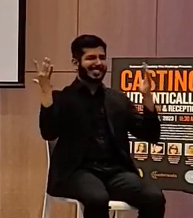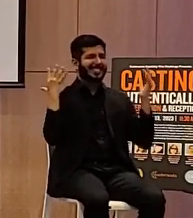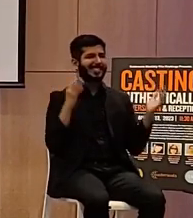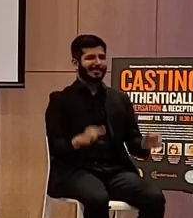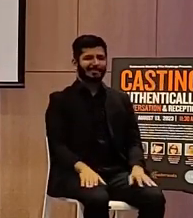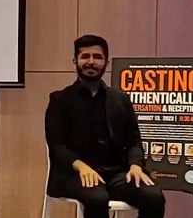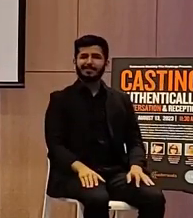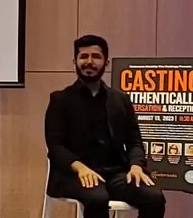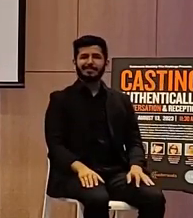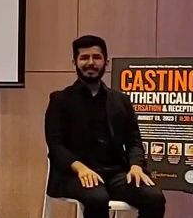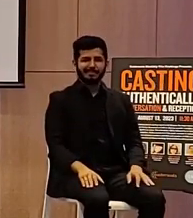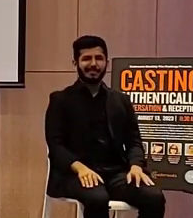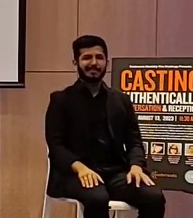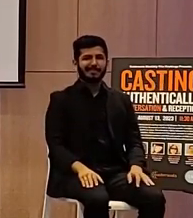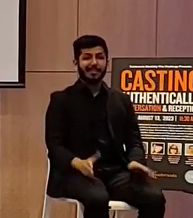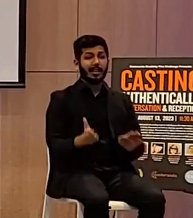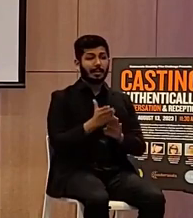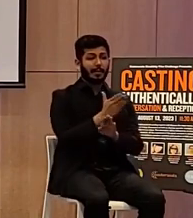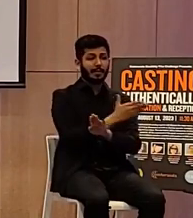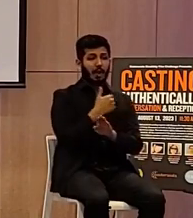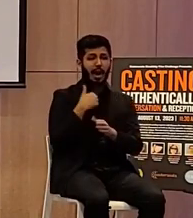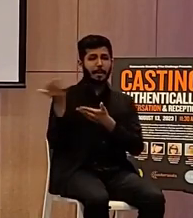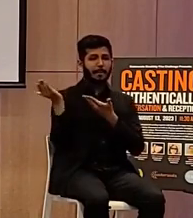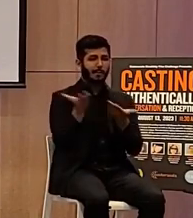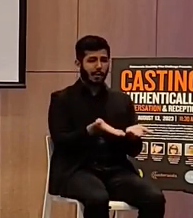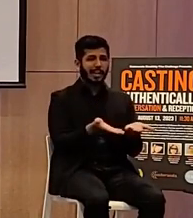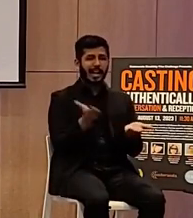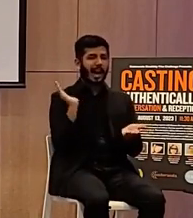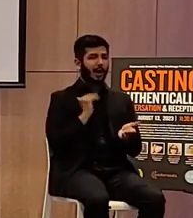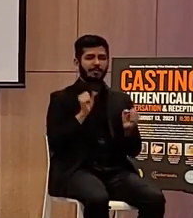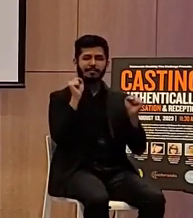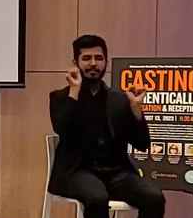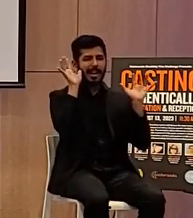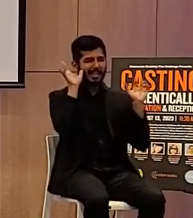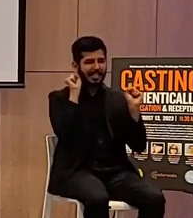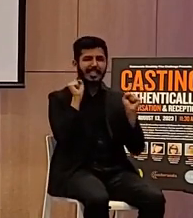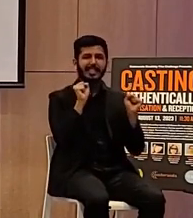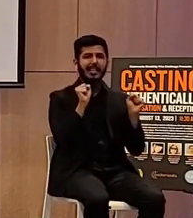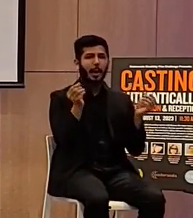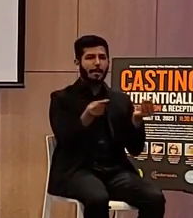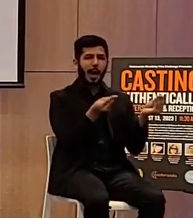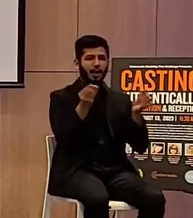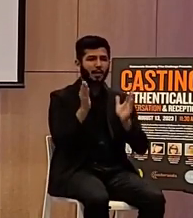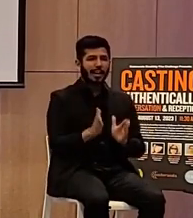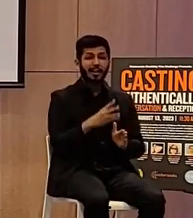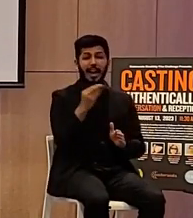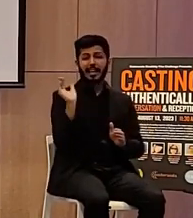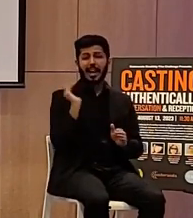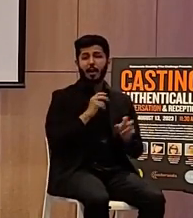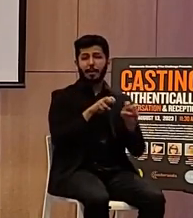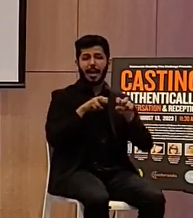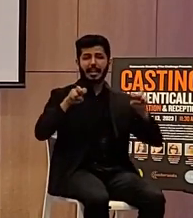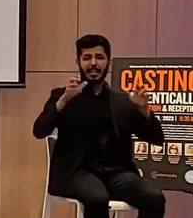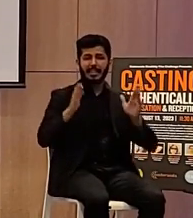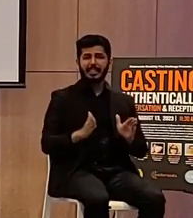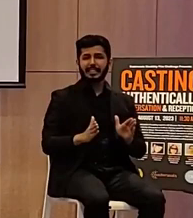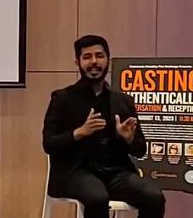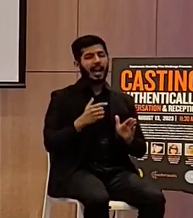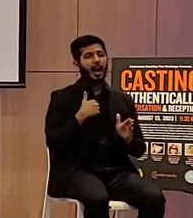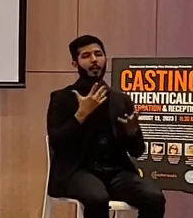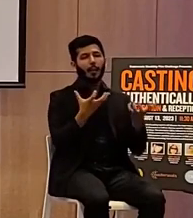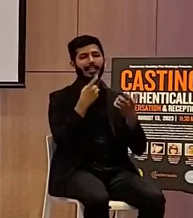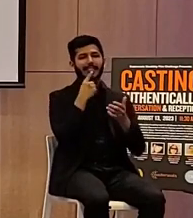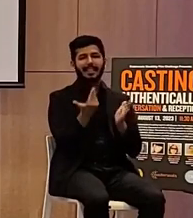All right, now, before I bring up our unbelievable moderator and our panelists, I just want to say again, one more time, how honored